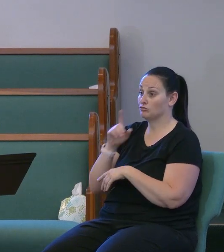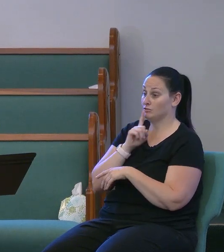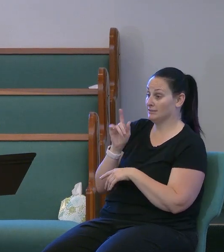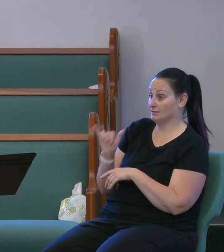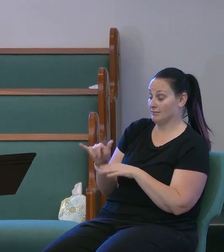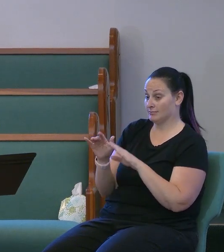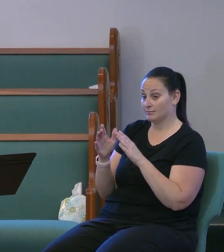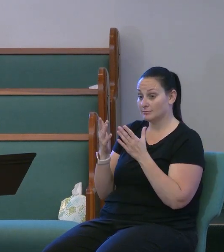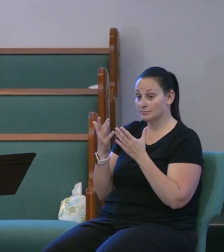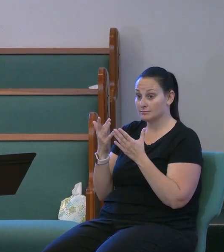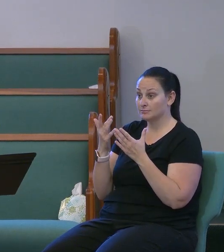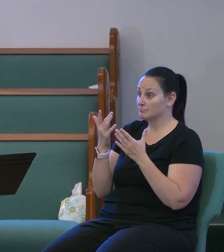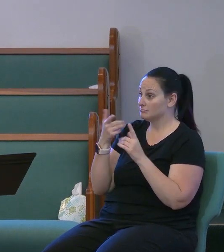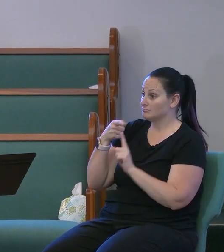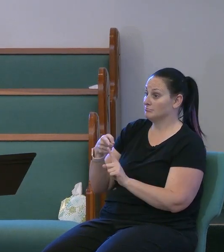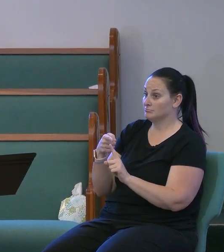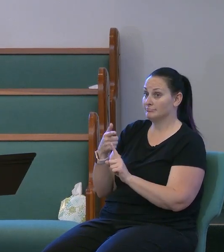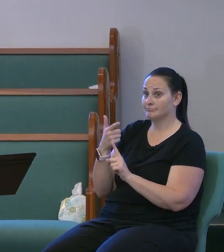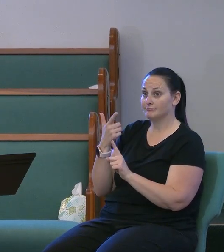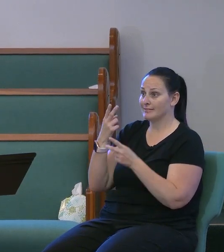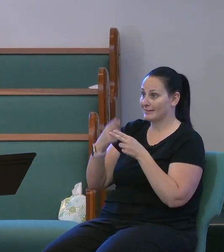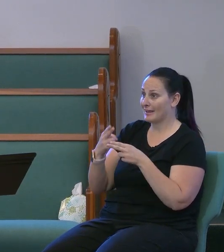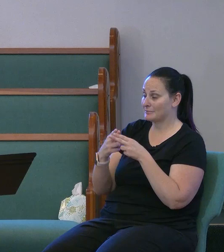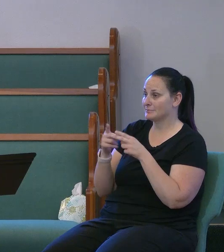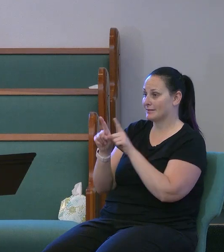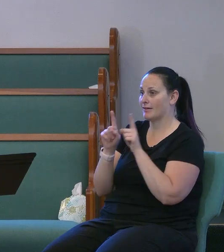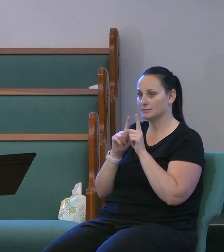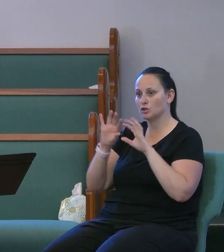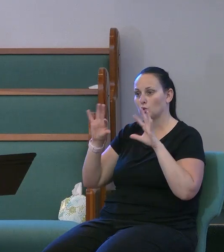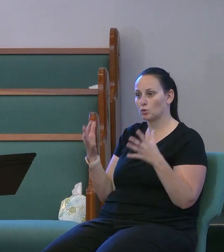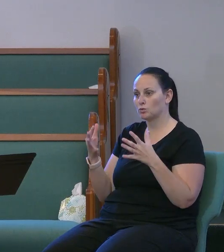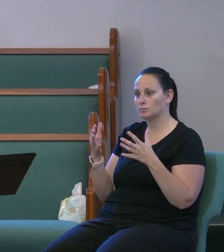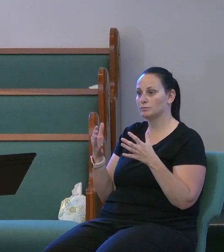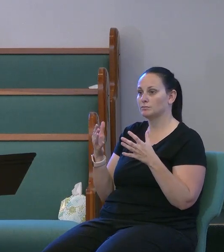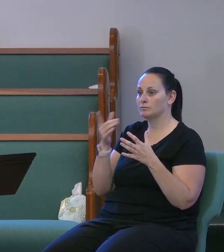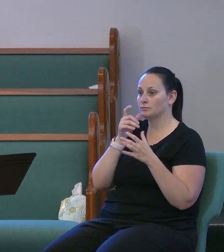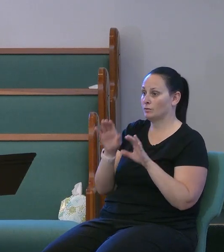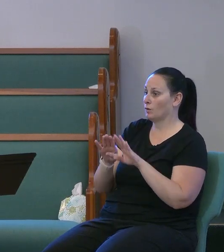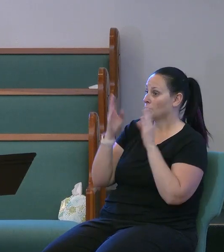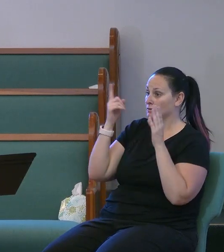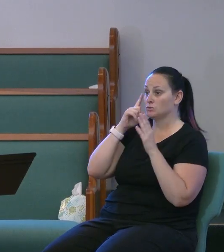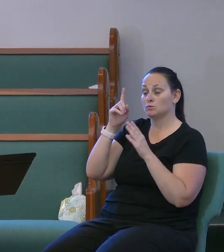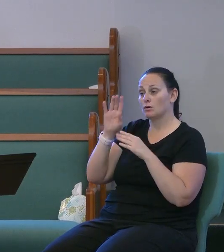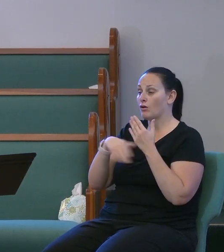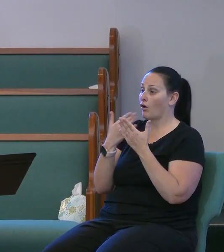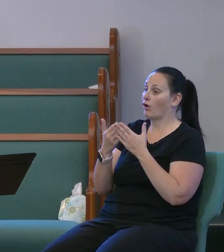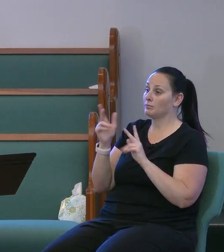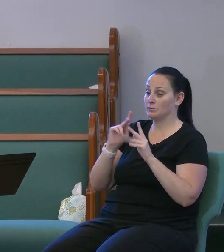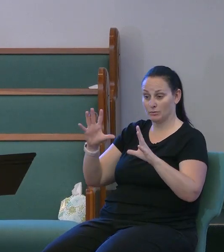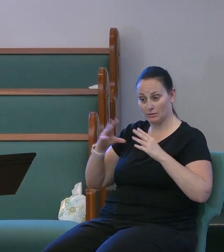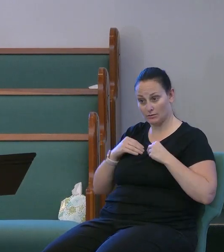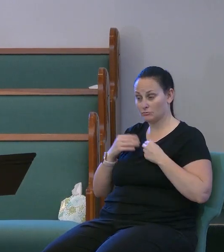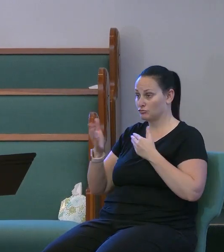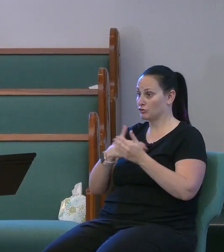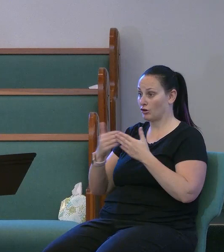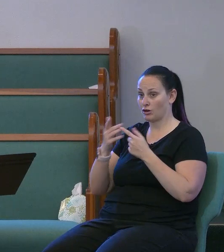in that it is specifically named as a group that is open to all people without regard to